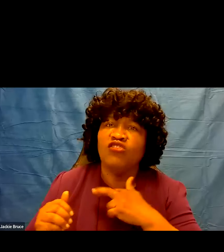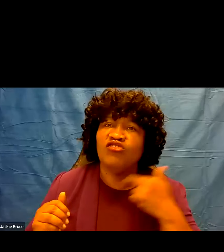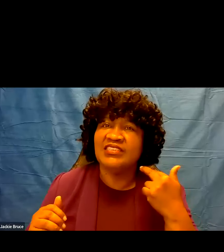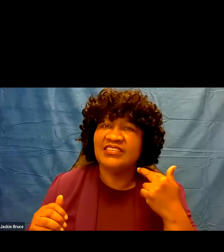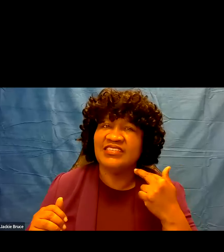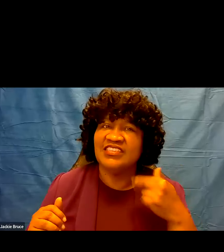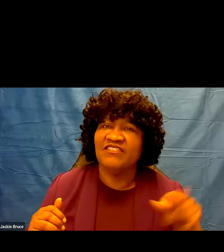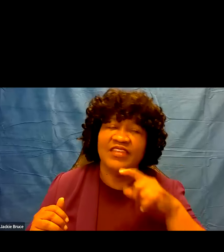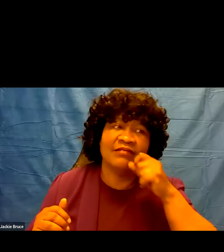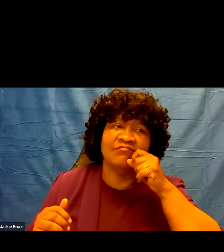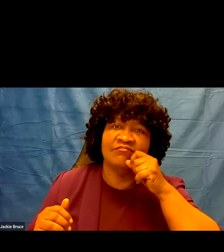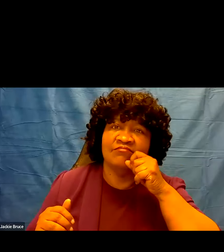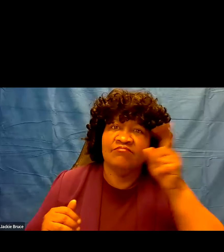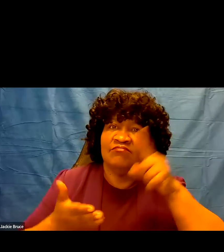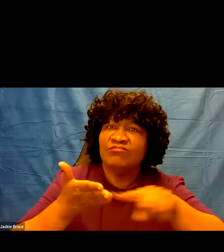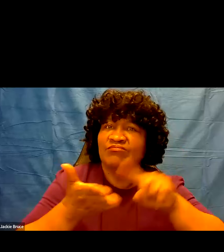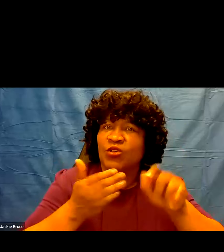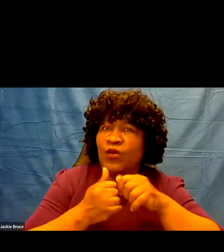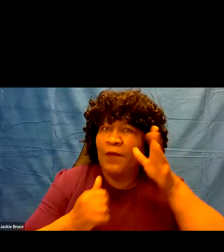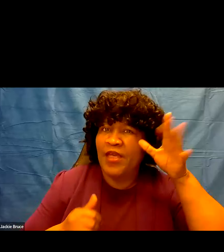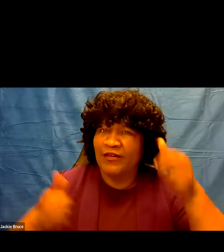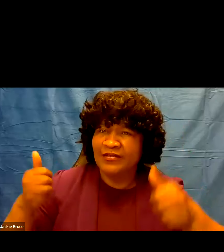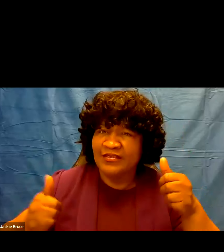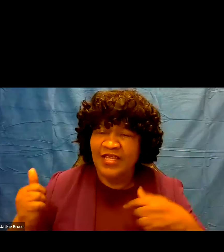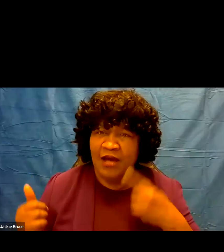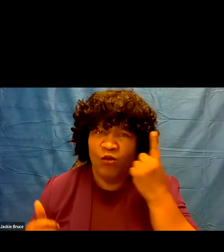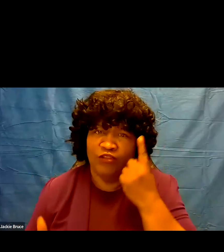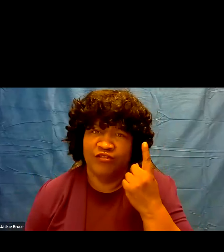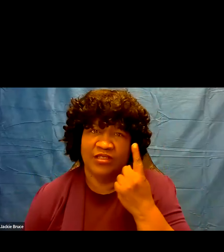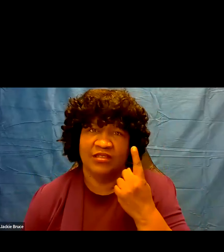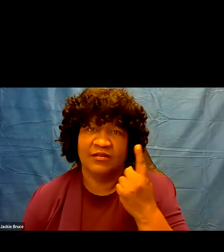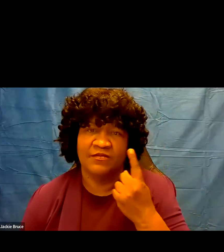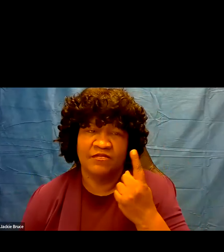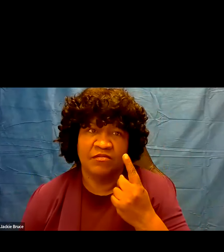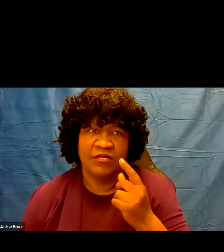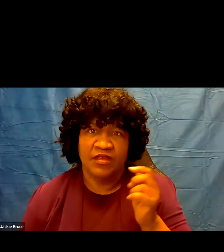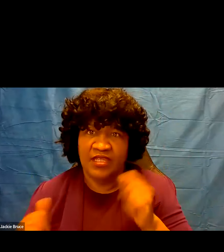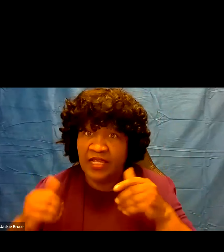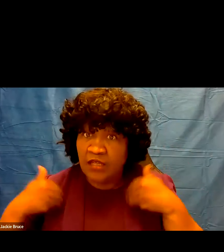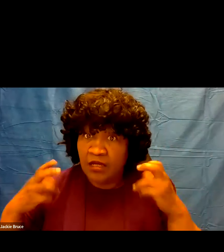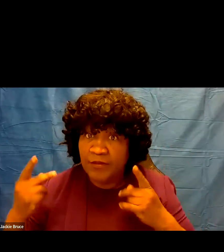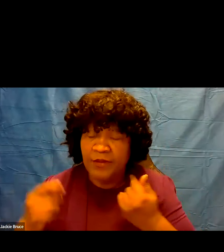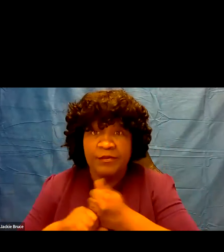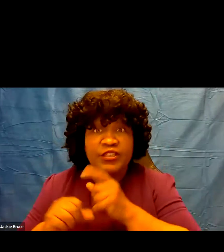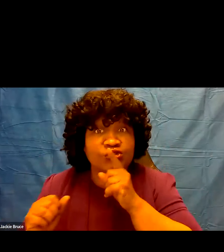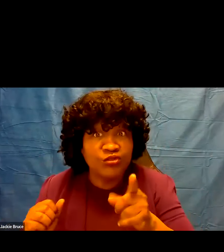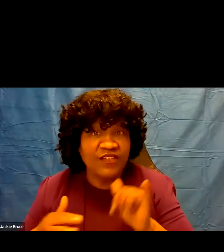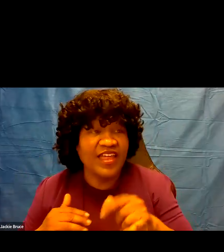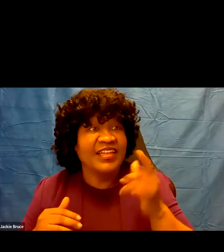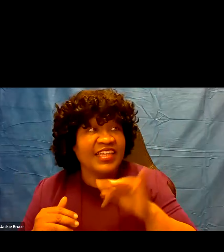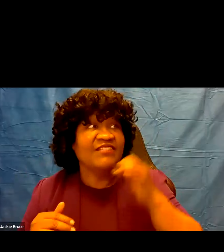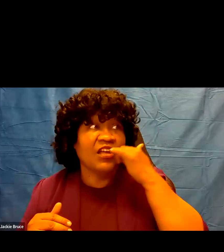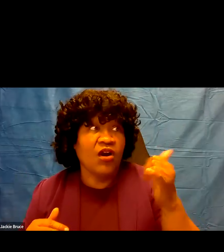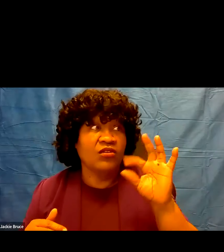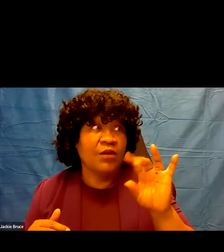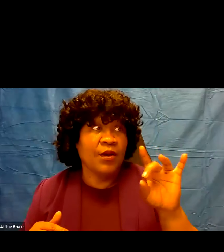them of check-in with the parents? I'm just kind of wondering, you know, can young people be assured that if they call and they